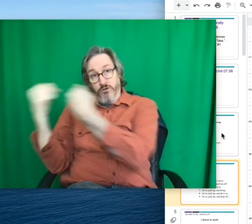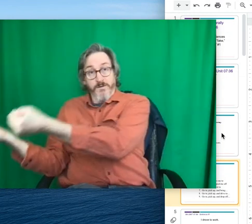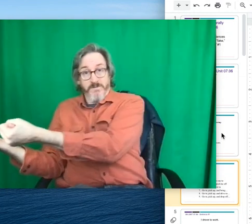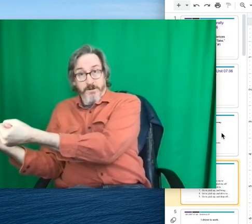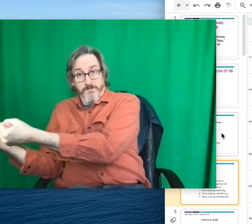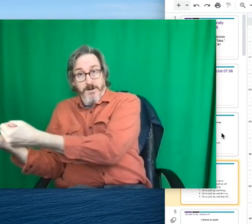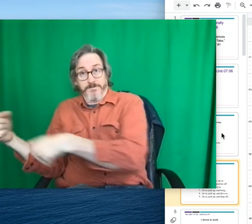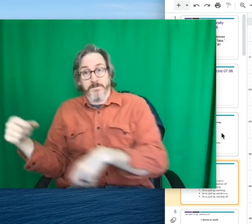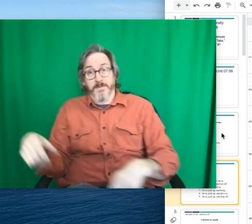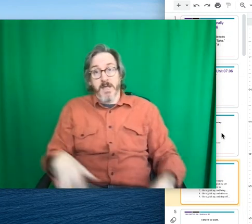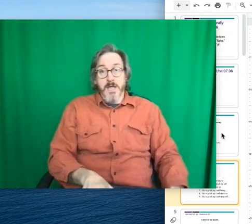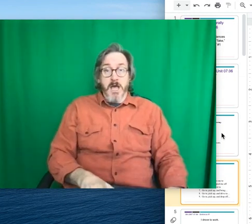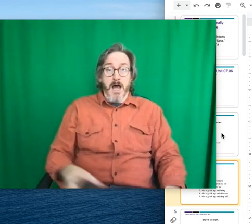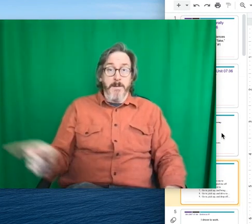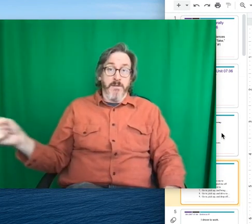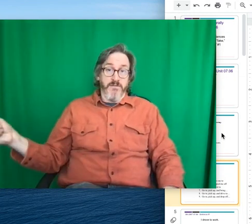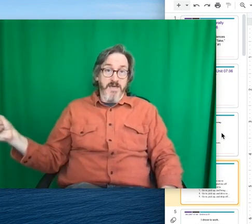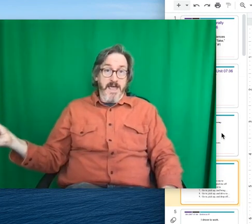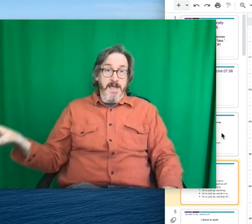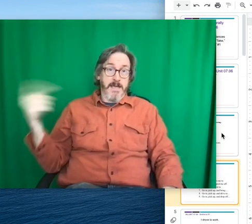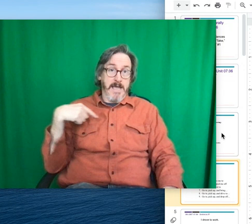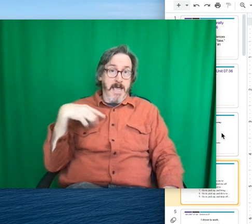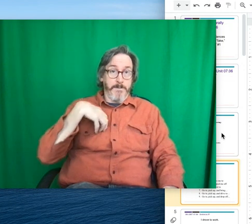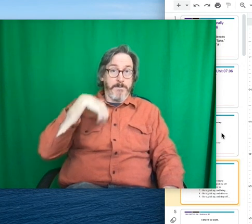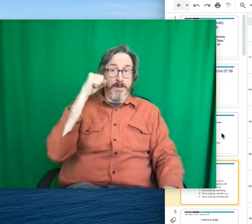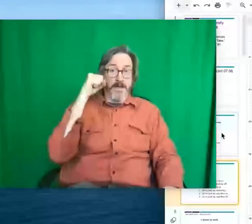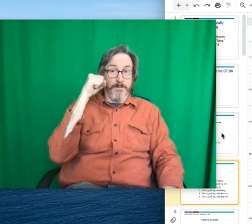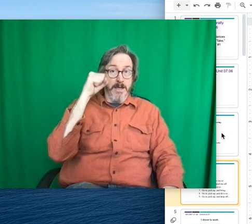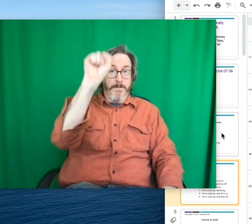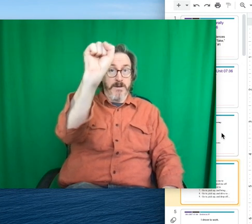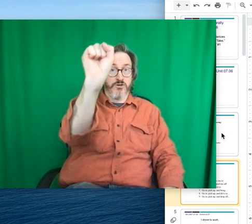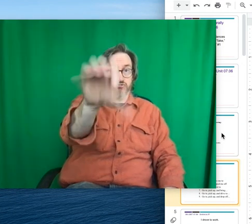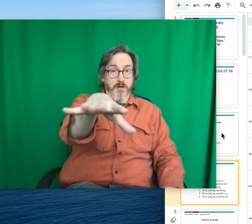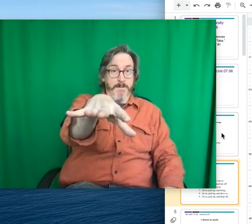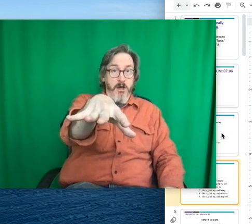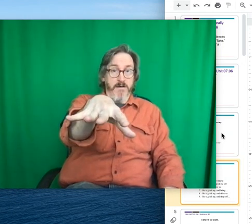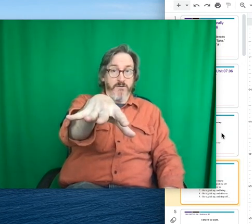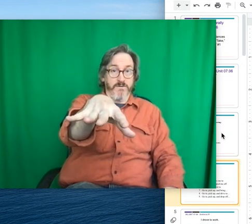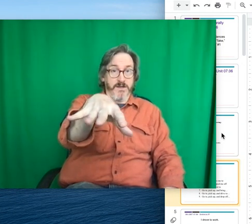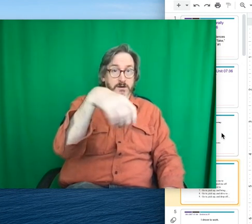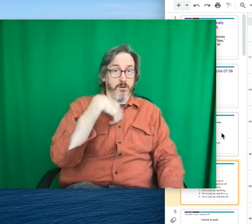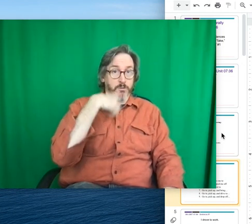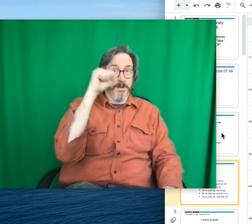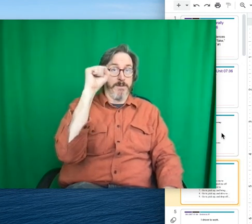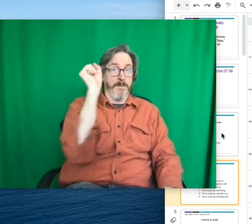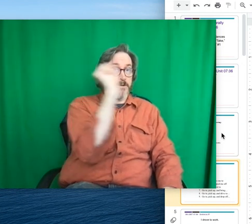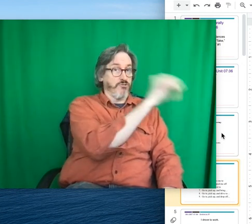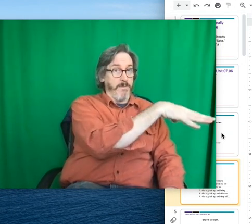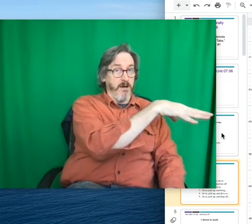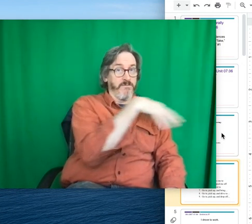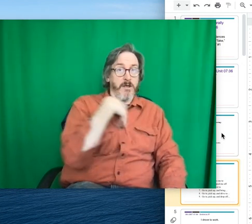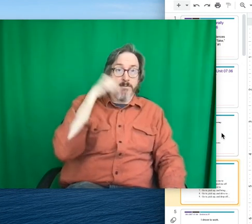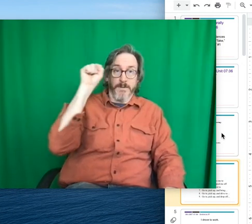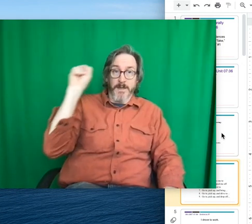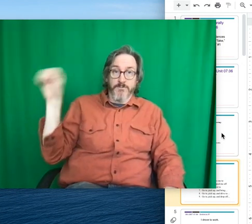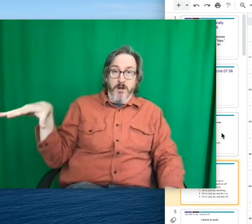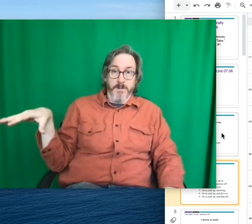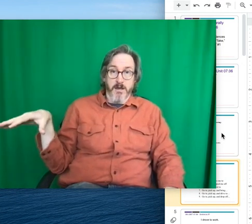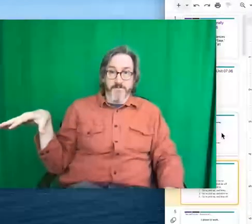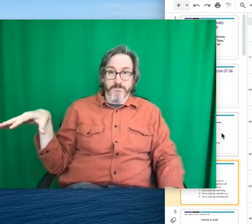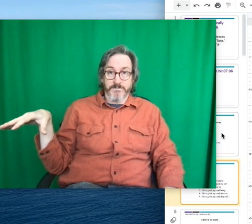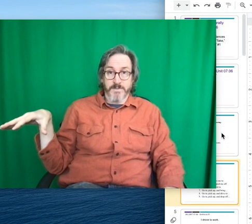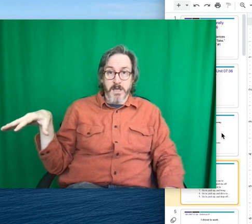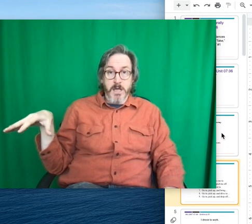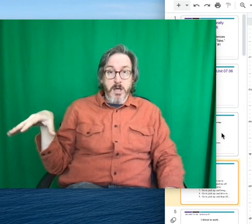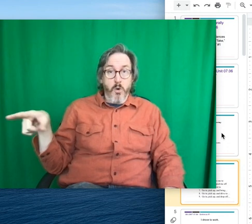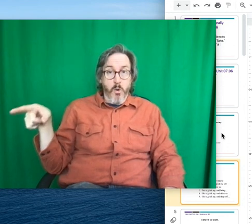there, or drove me over there, right? They came, picked me up, and dropped me off over there. Or picked me up and dropped me off, picked me up, dropped me